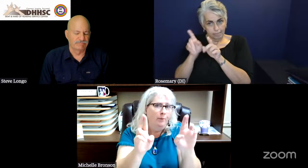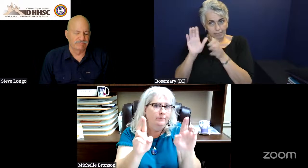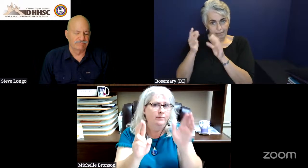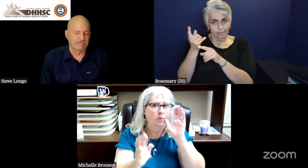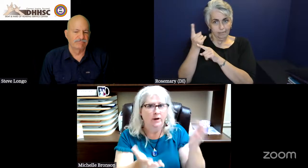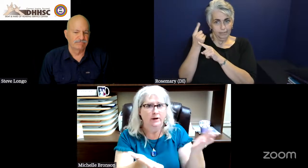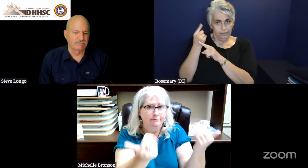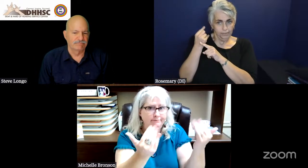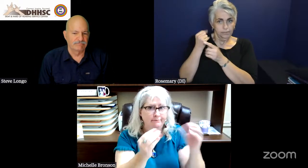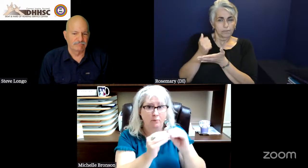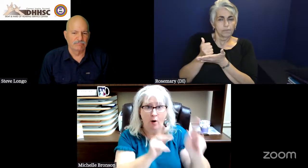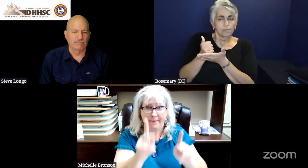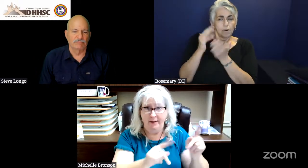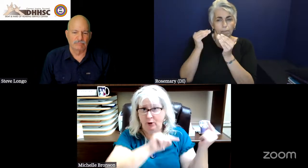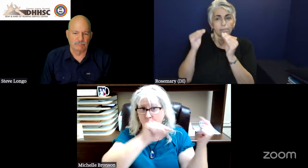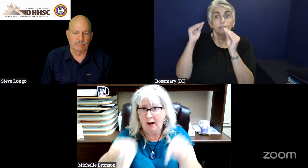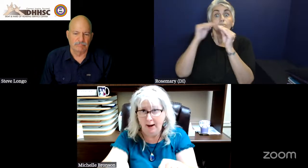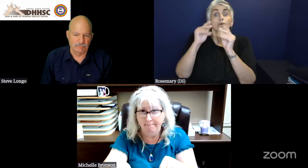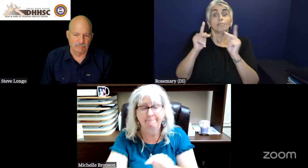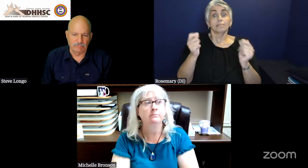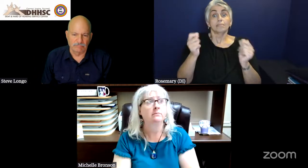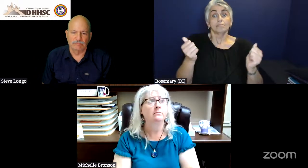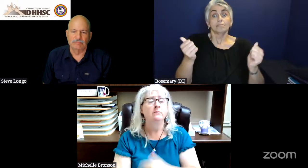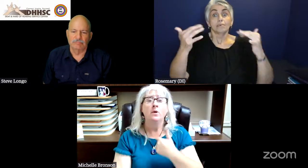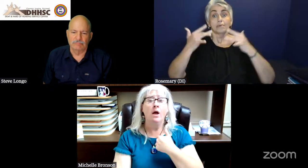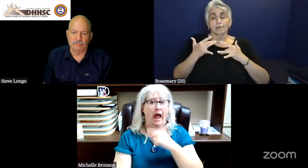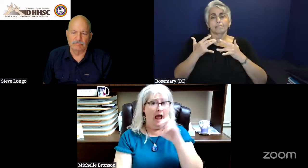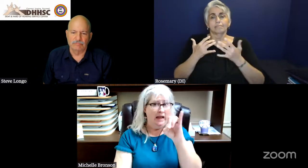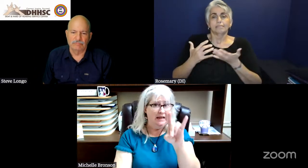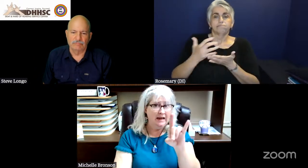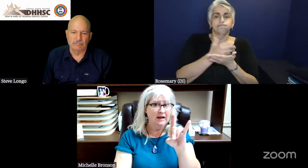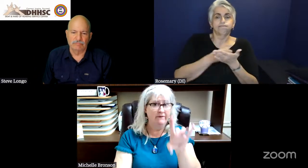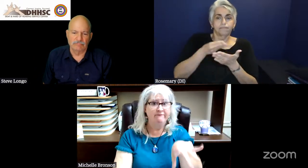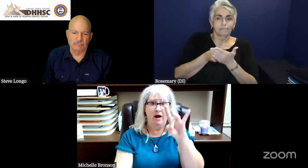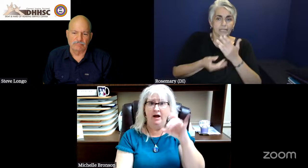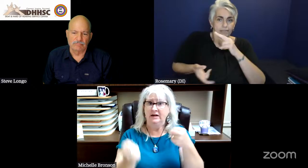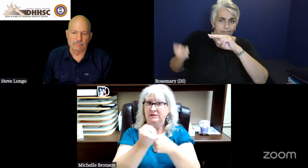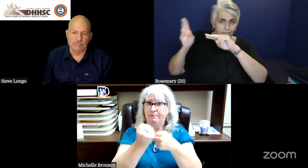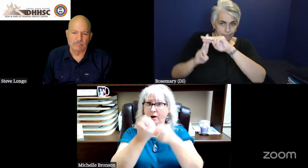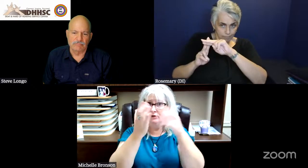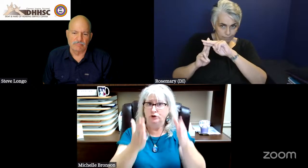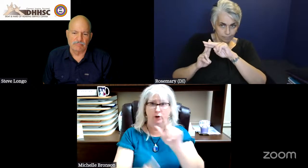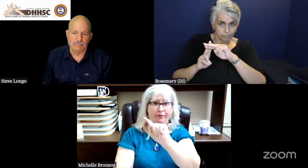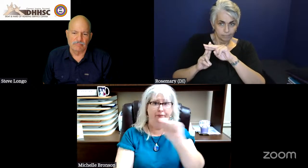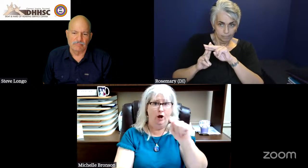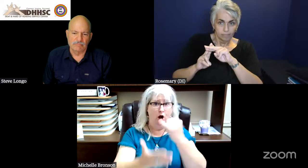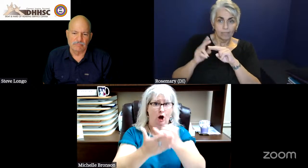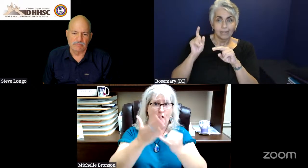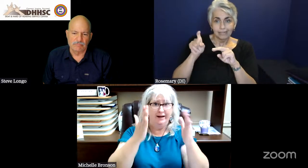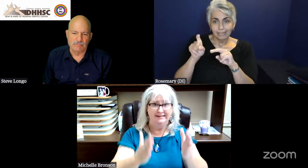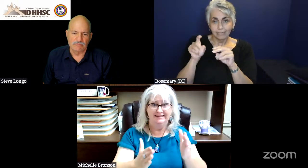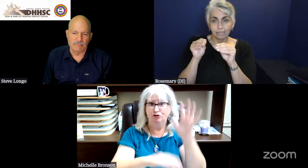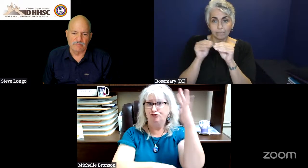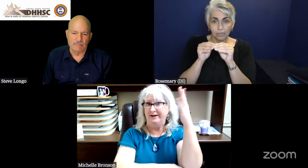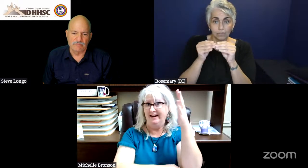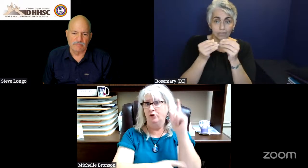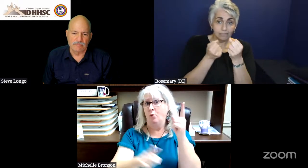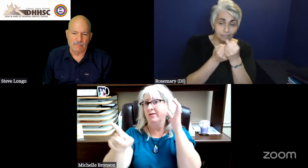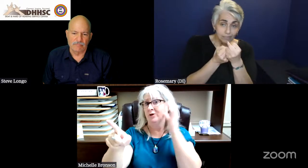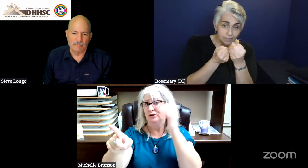cost. And we're hoping the ticket sales will make up for that as even more. We're hoping lots of people will